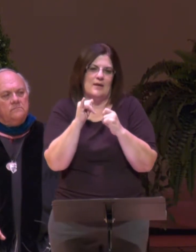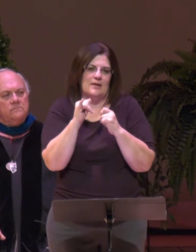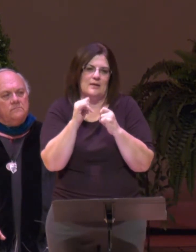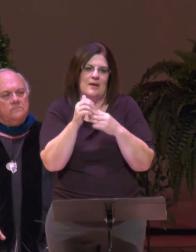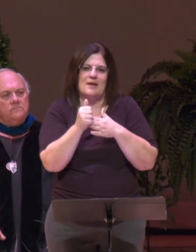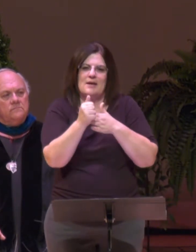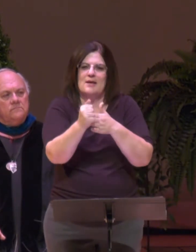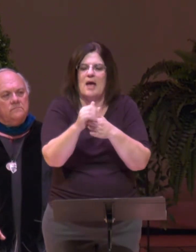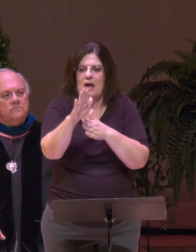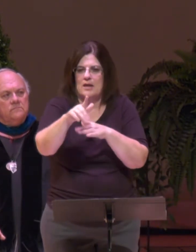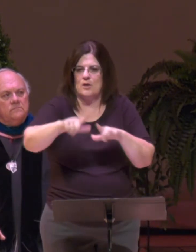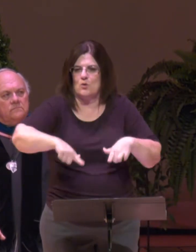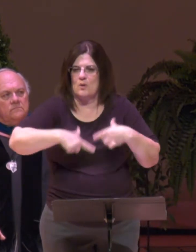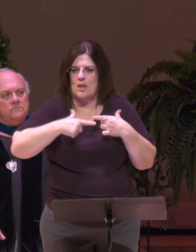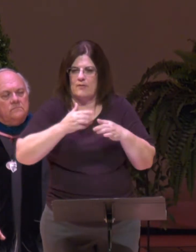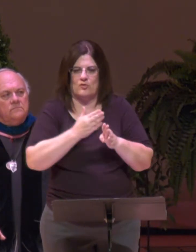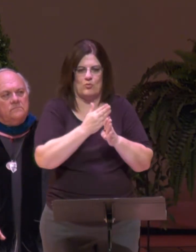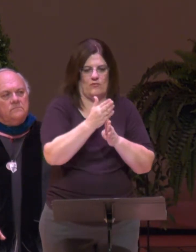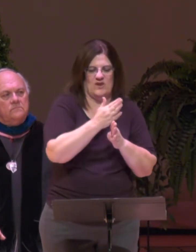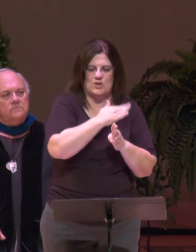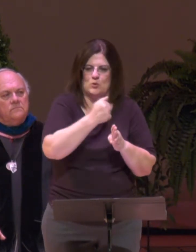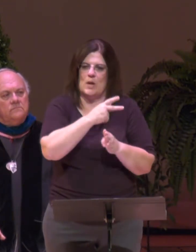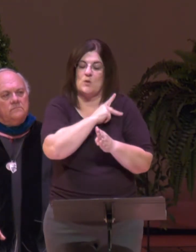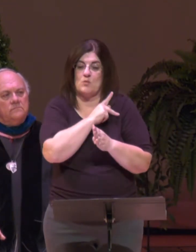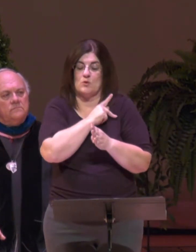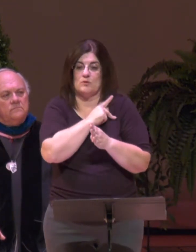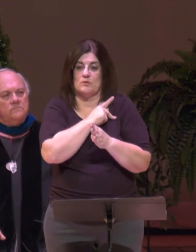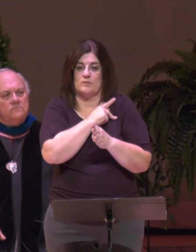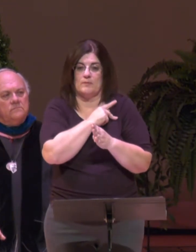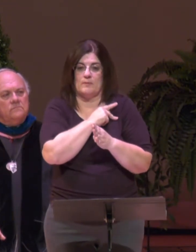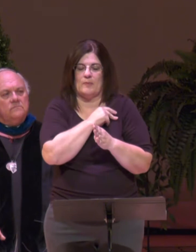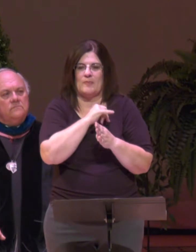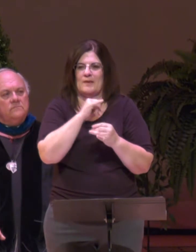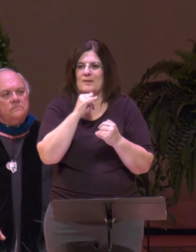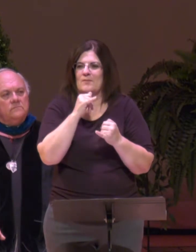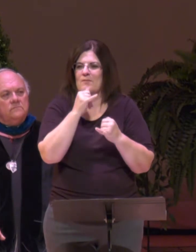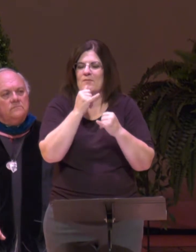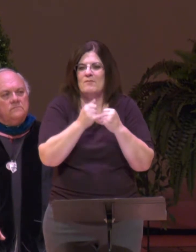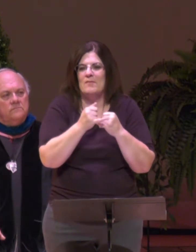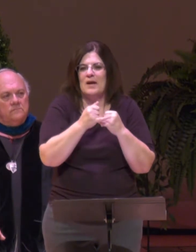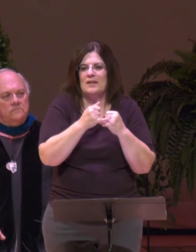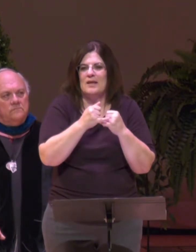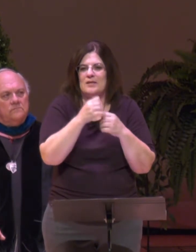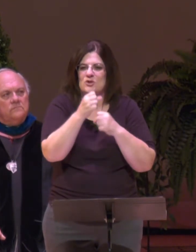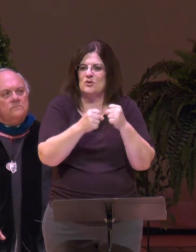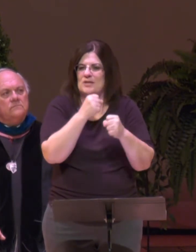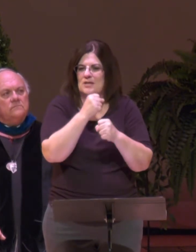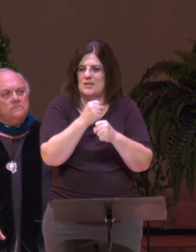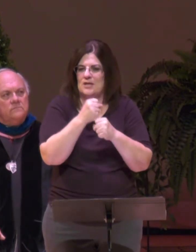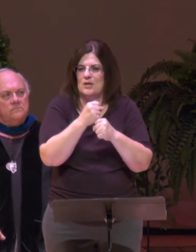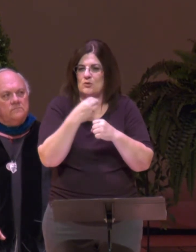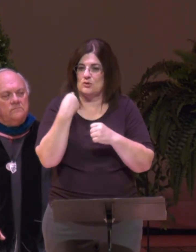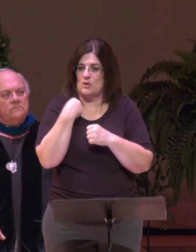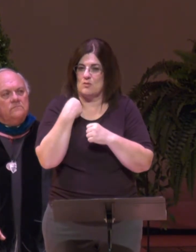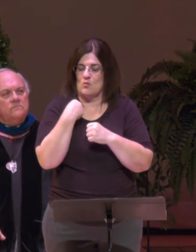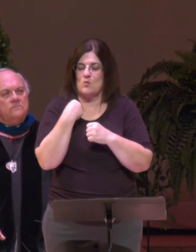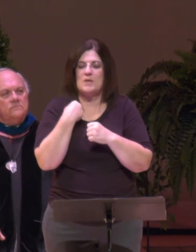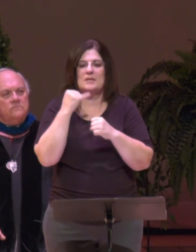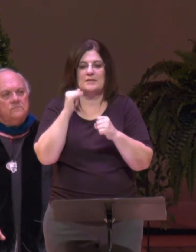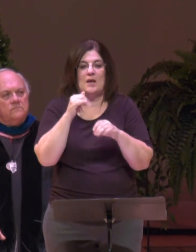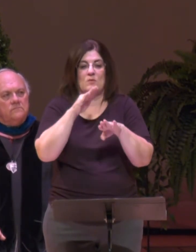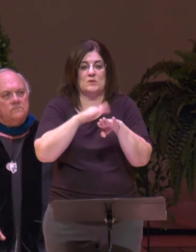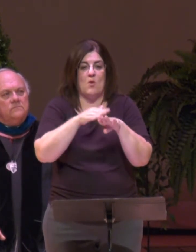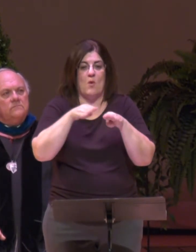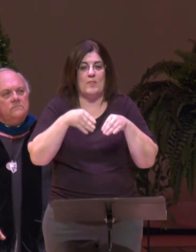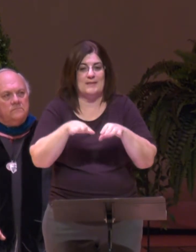life. You know, my last 7 years as a Marine was spent at sea, and I deployed on almost every amphibious ship on the